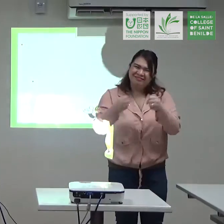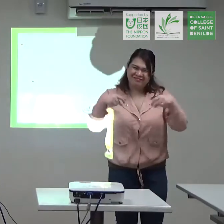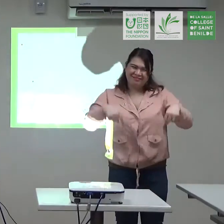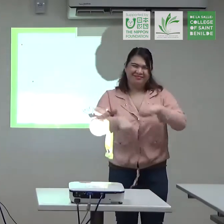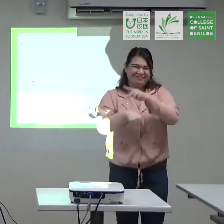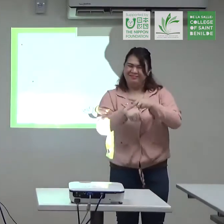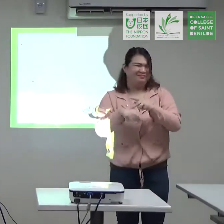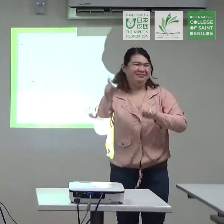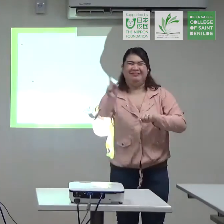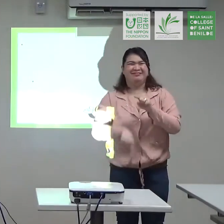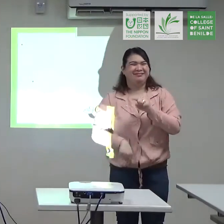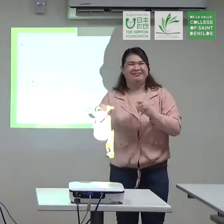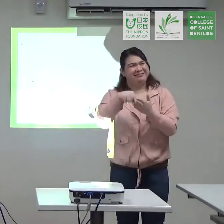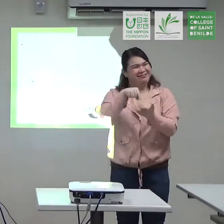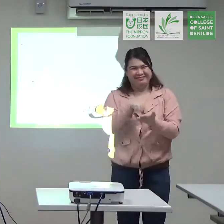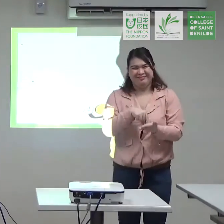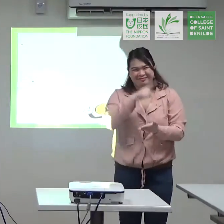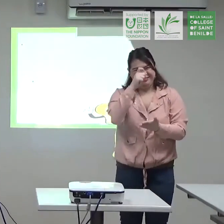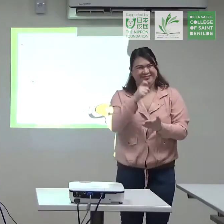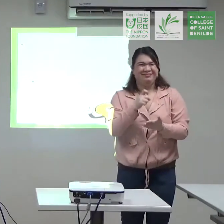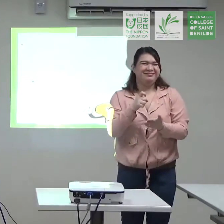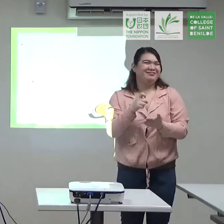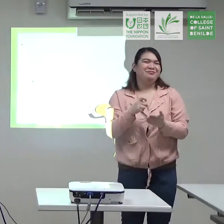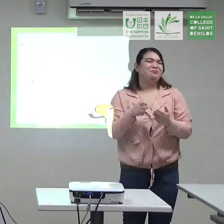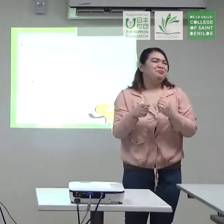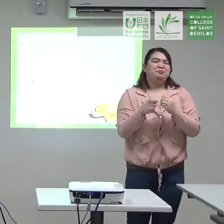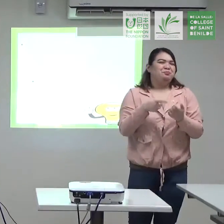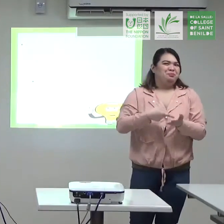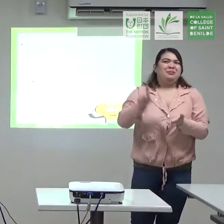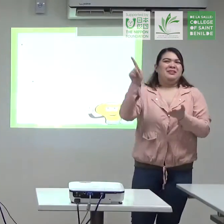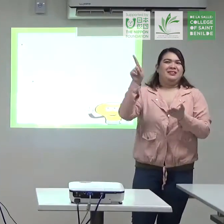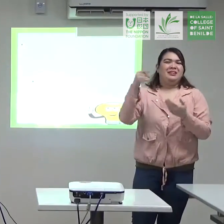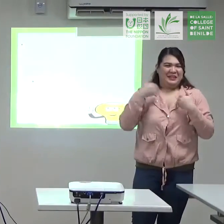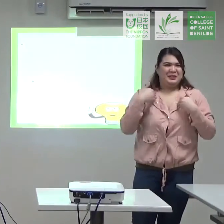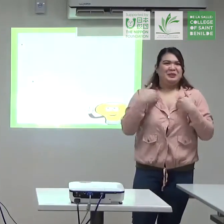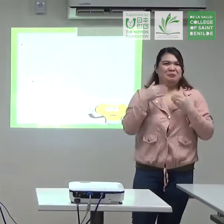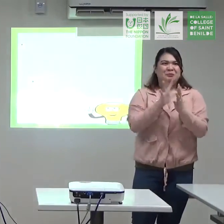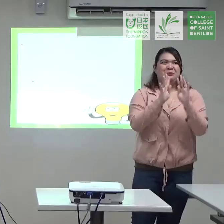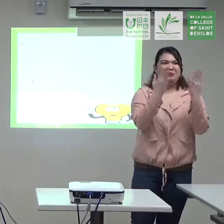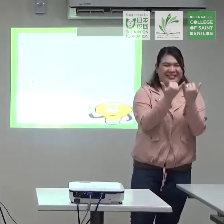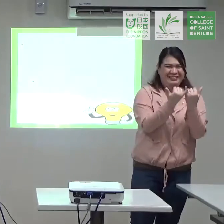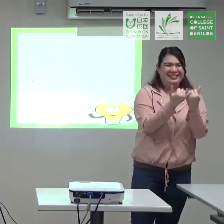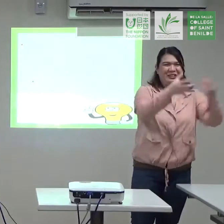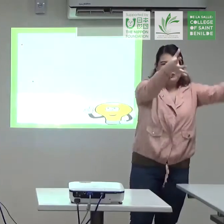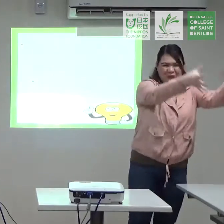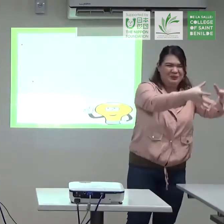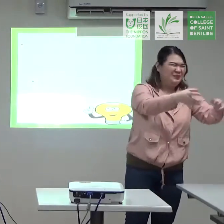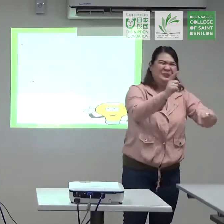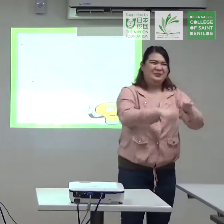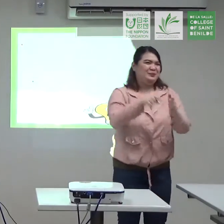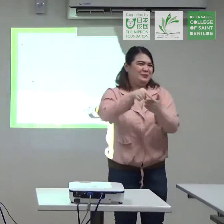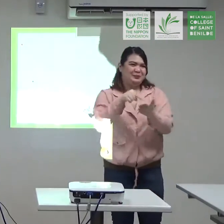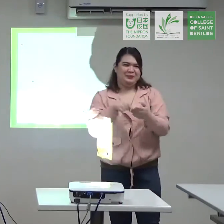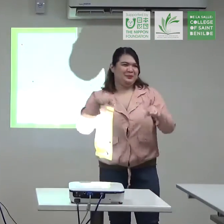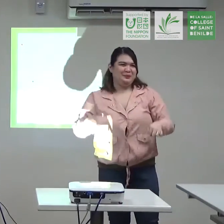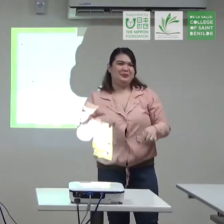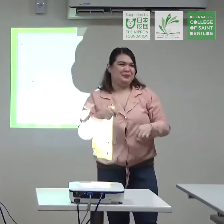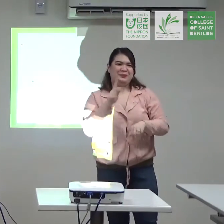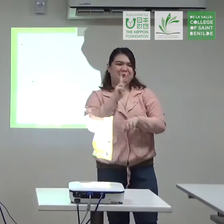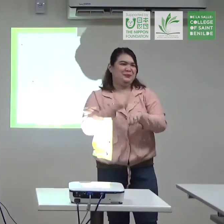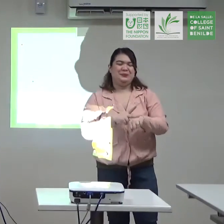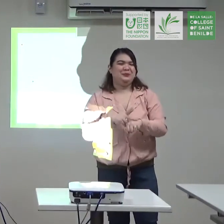but we cannot afford kasi walang computer, dito lang mga mahal sa barangay. But that's one way of